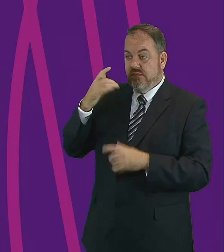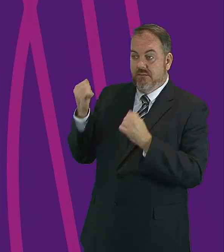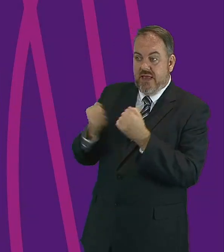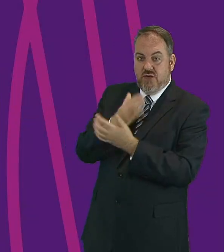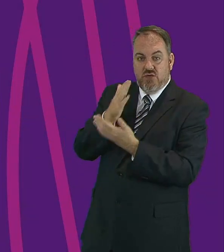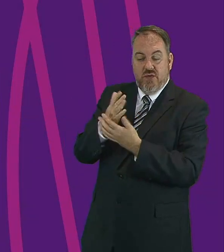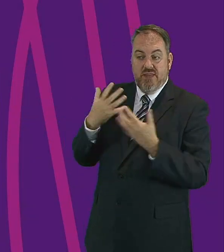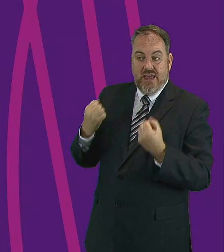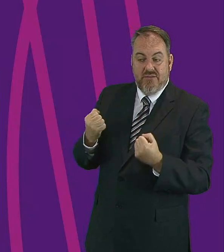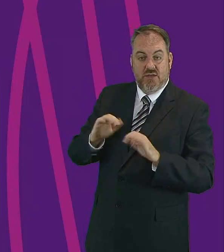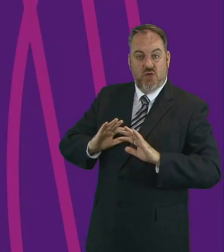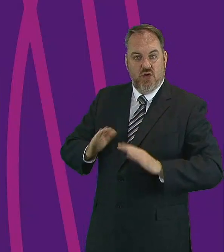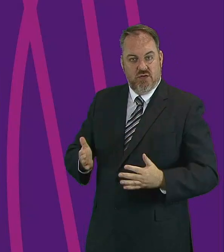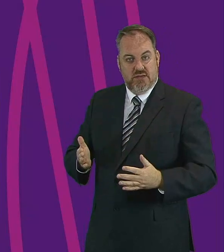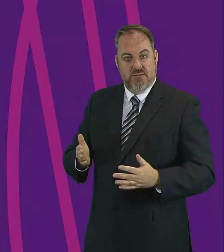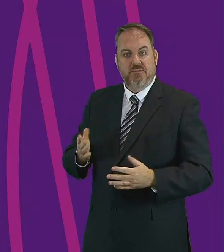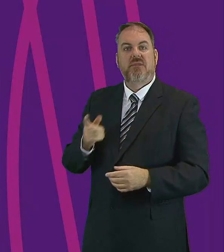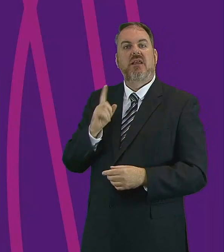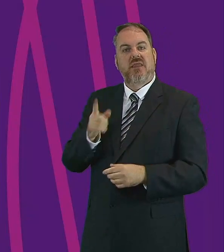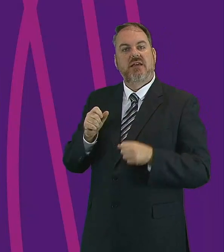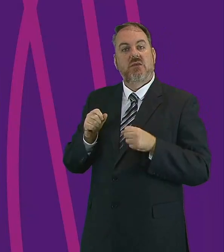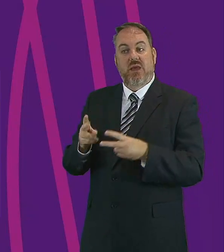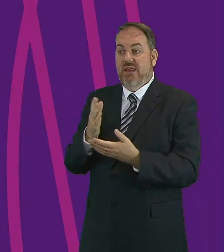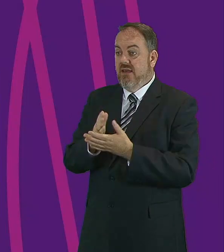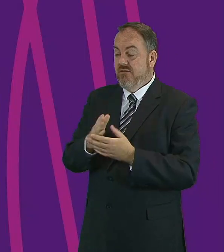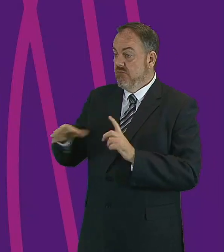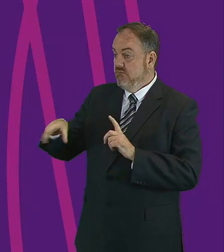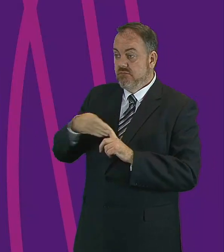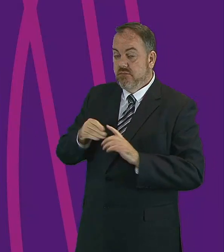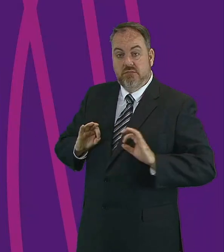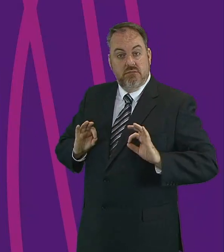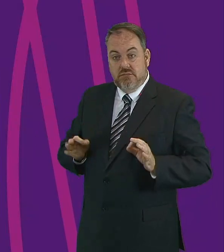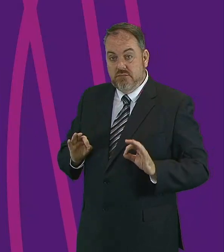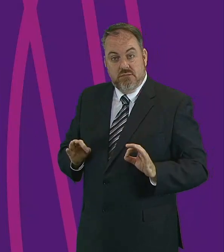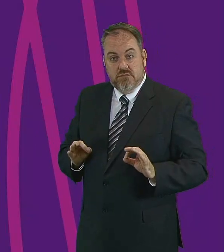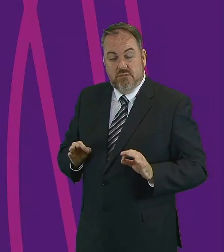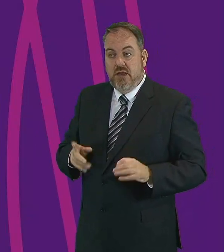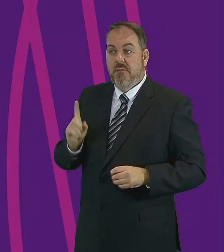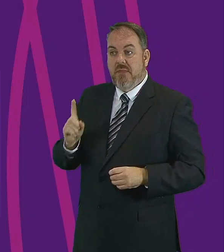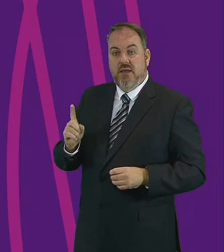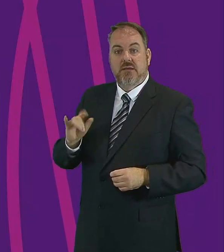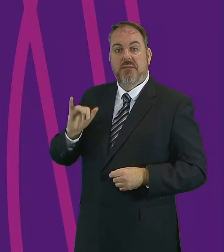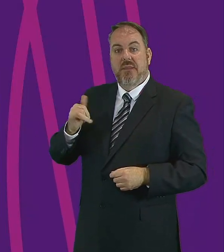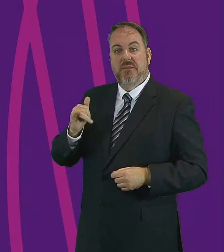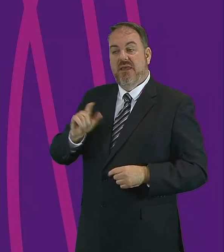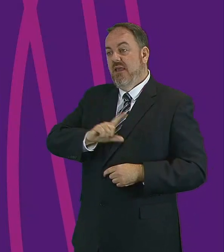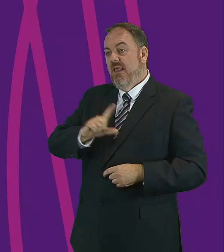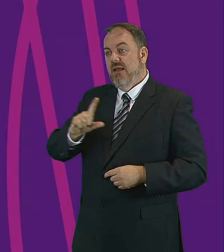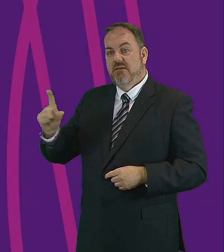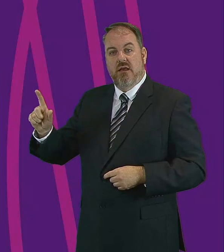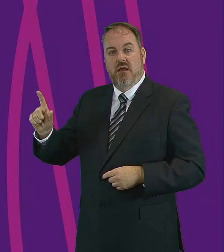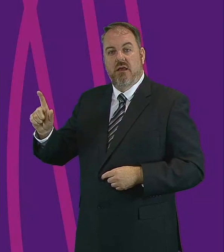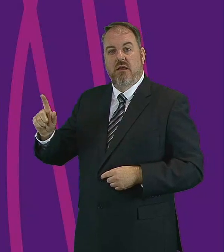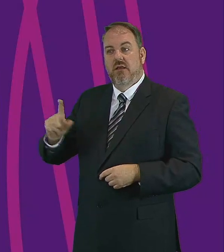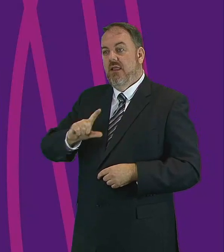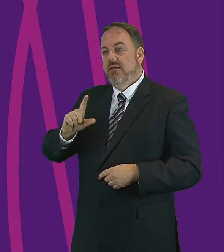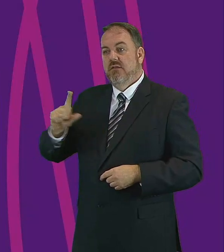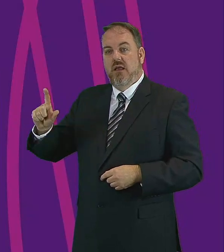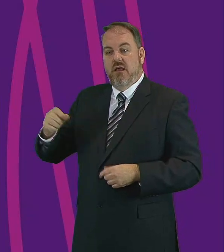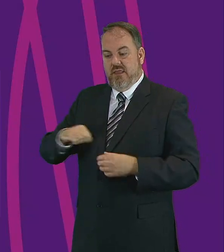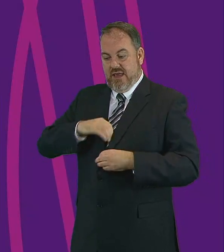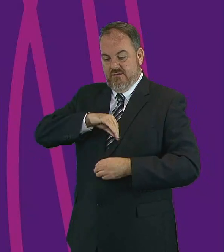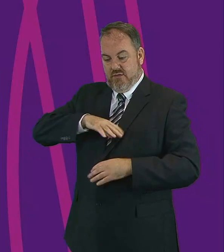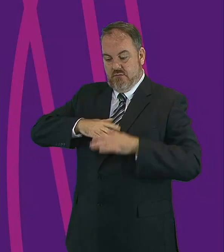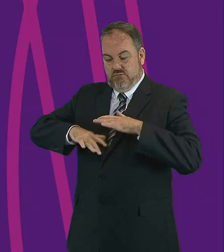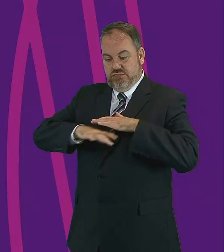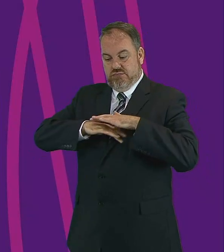If a student arriving gets a negative test and then doesn't quarantine, but they may test positive later in the incubation period, that increases the